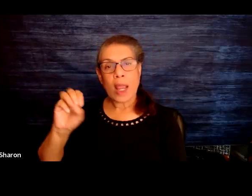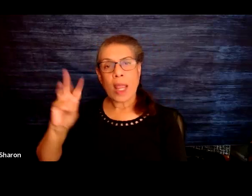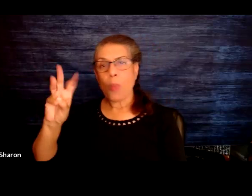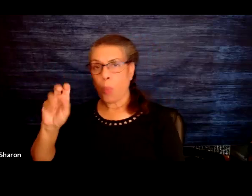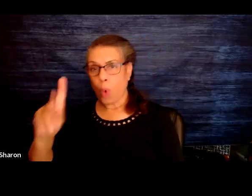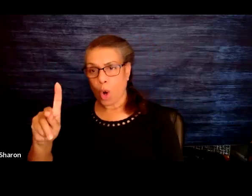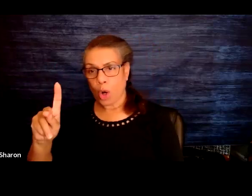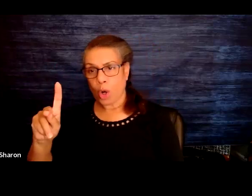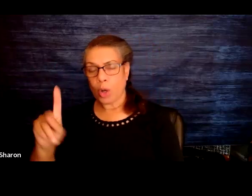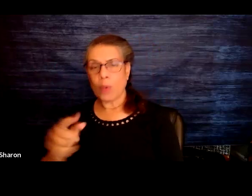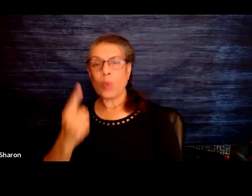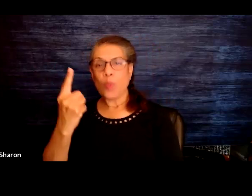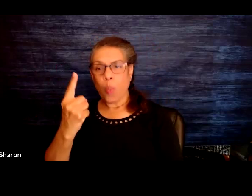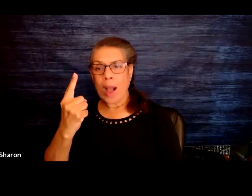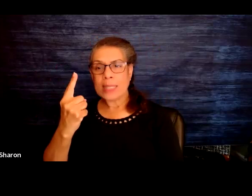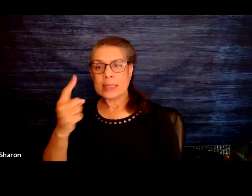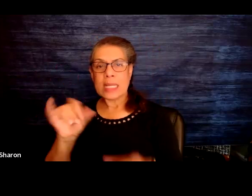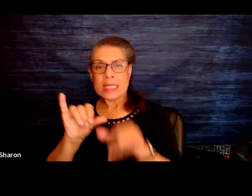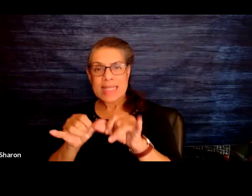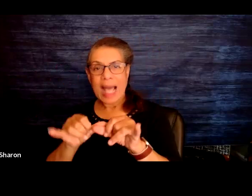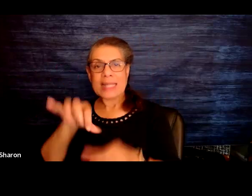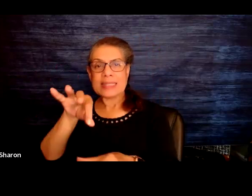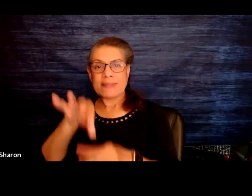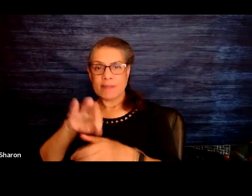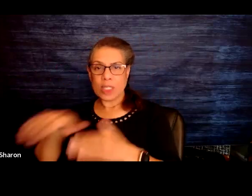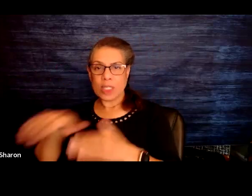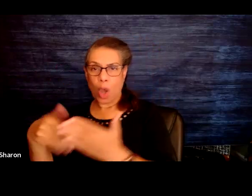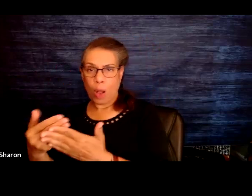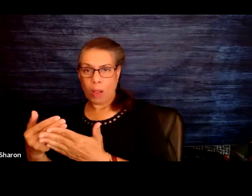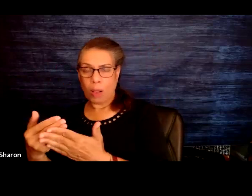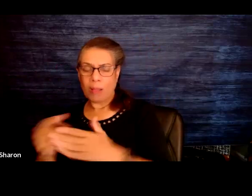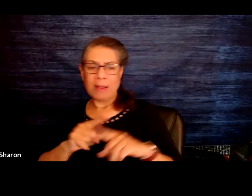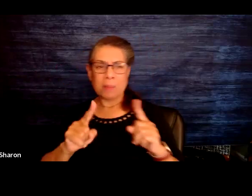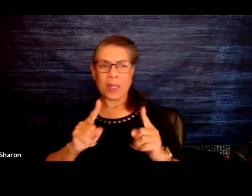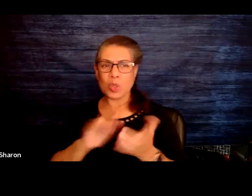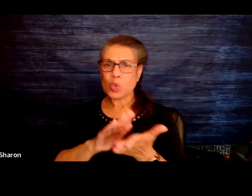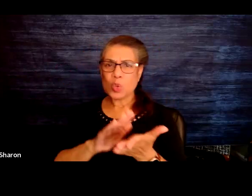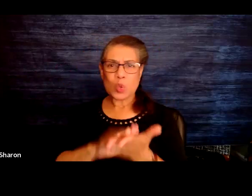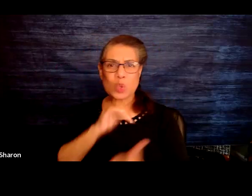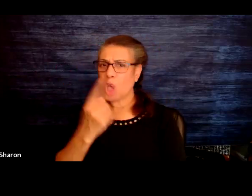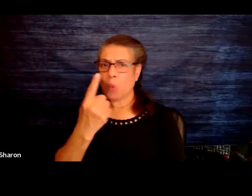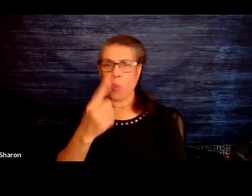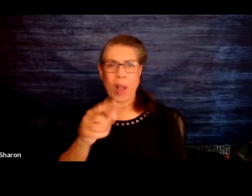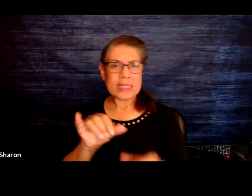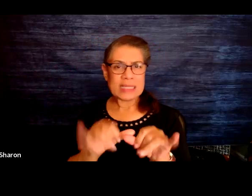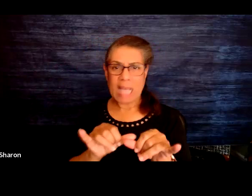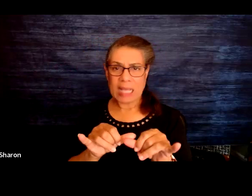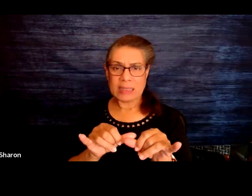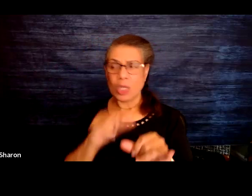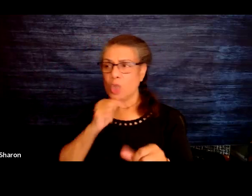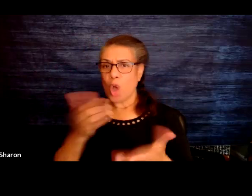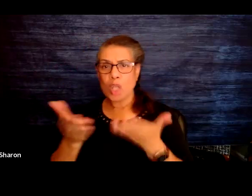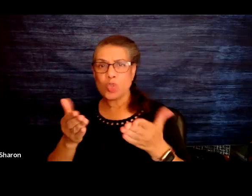that's a one-size-fits-all framework. But our schools are not one size fits all. We are not all serving the